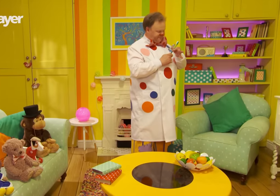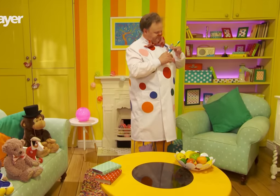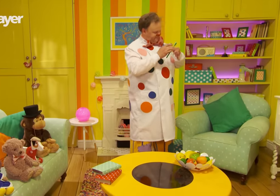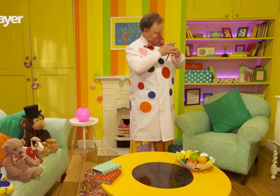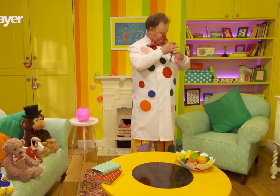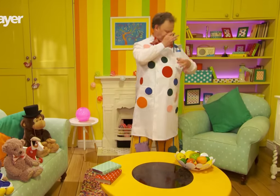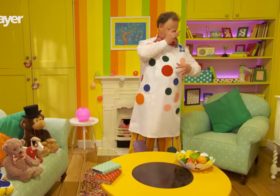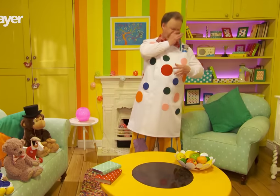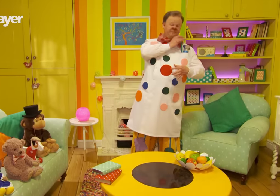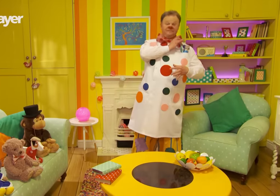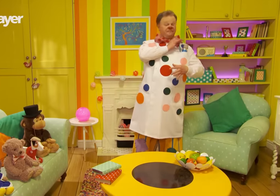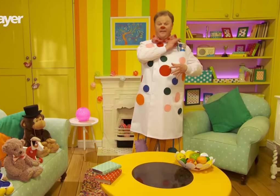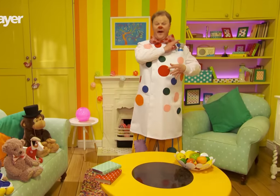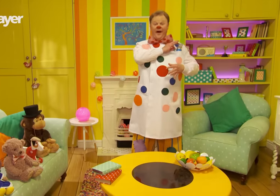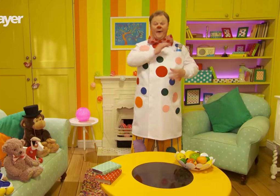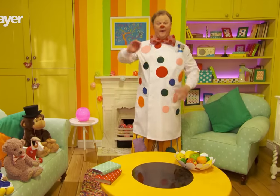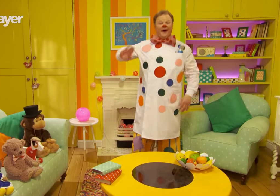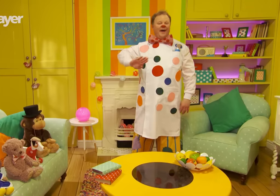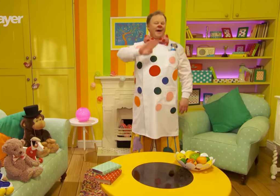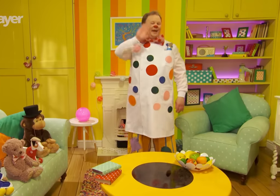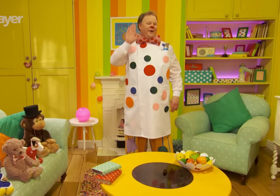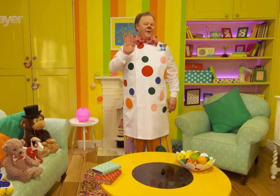Hello, Mr. Tumble. Oh, hello!